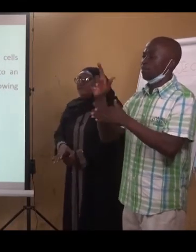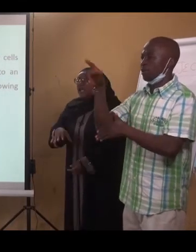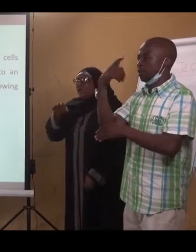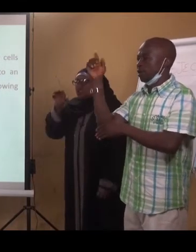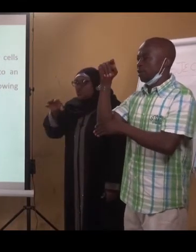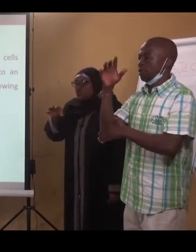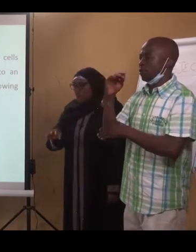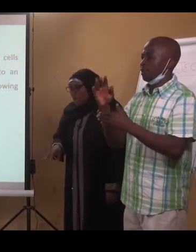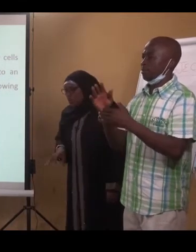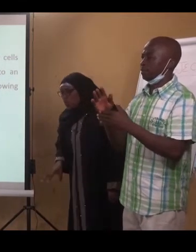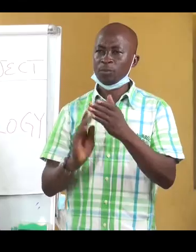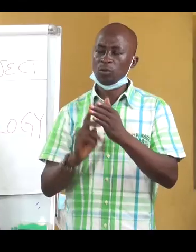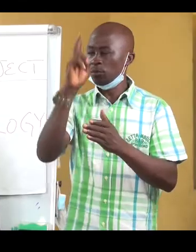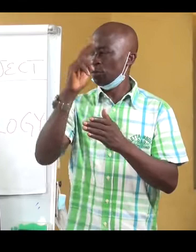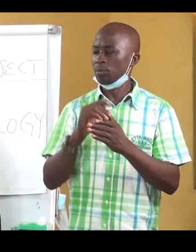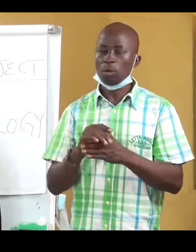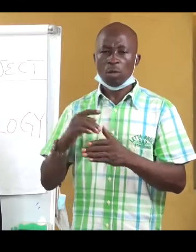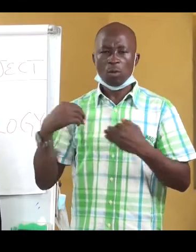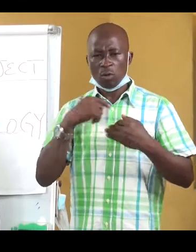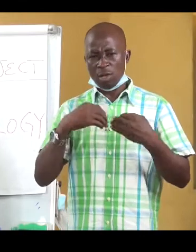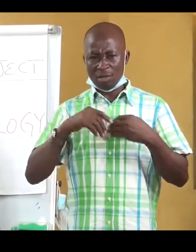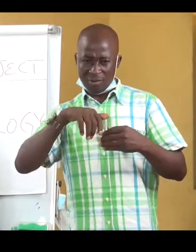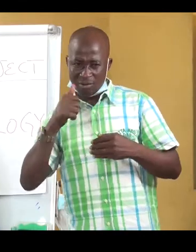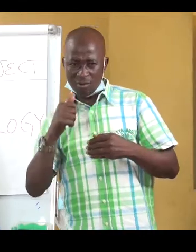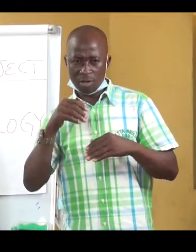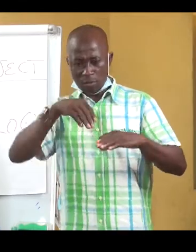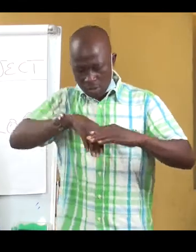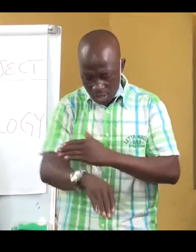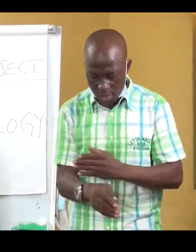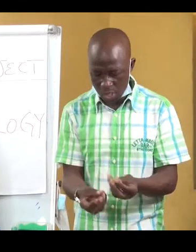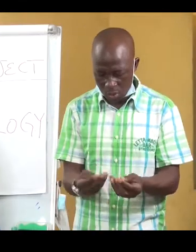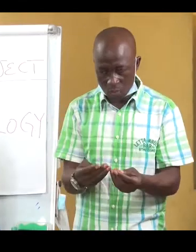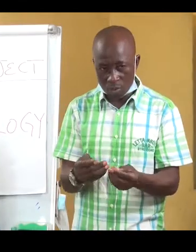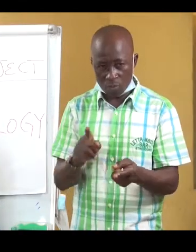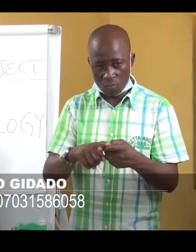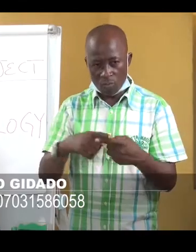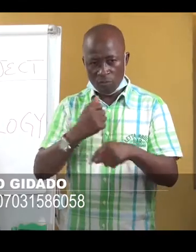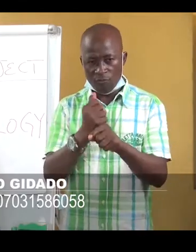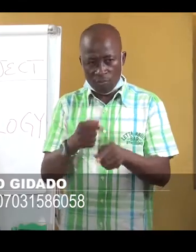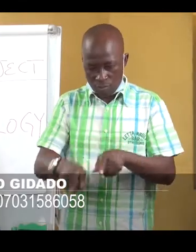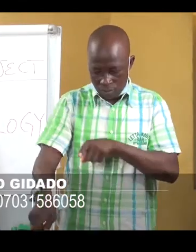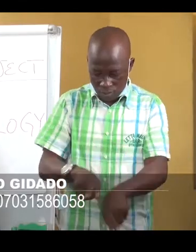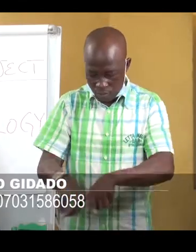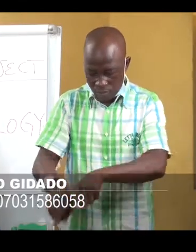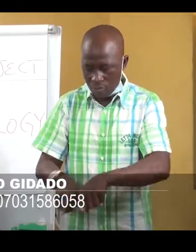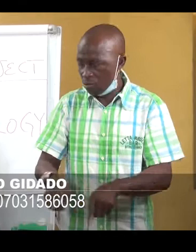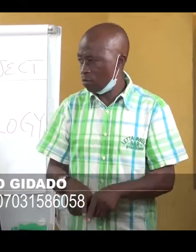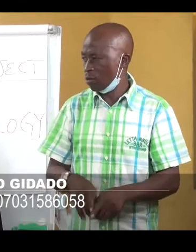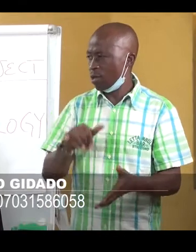another structure that will go into the soil to form the roots. So this radicle is the one that will grow into the